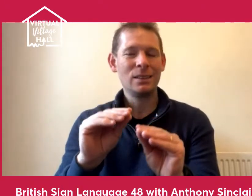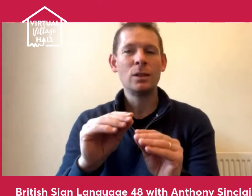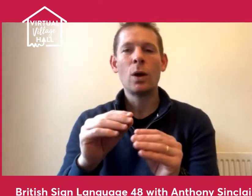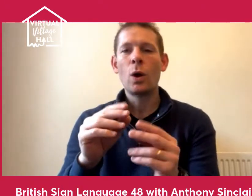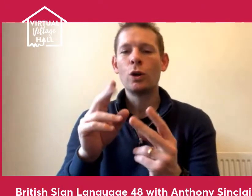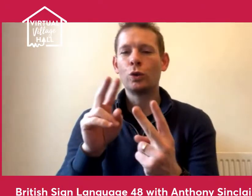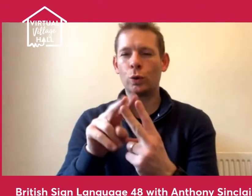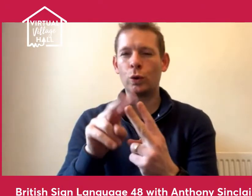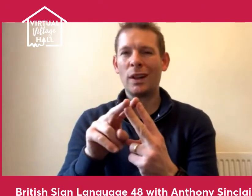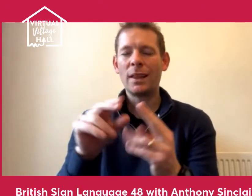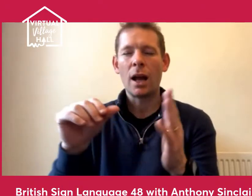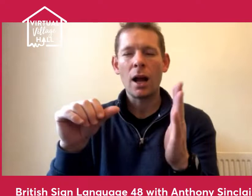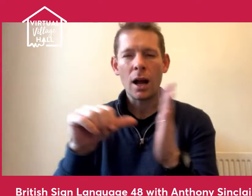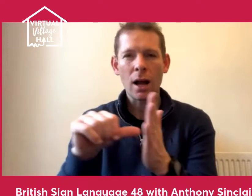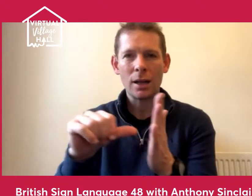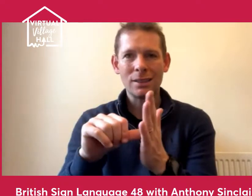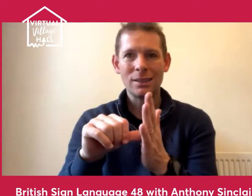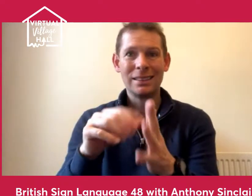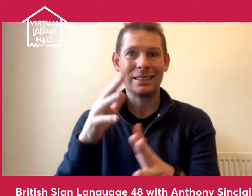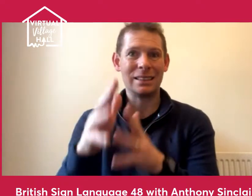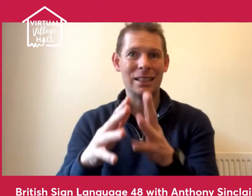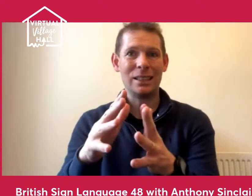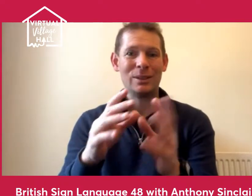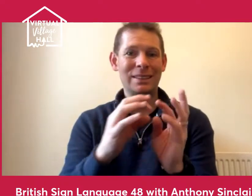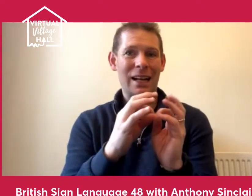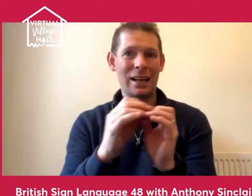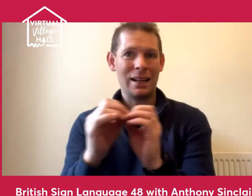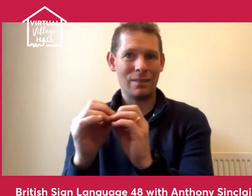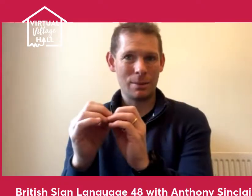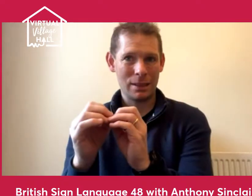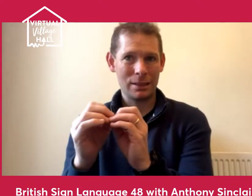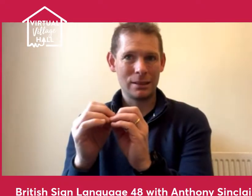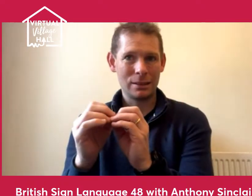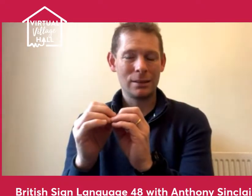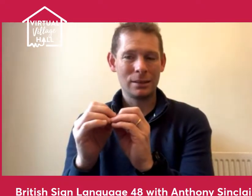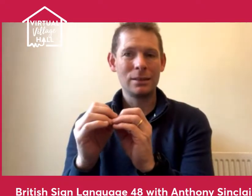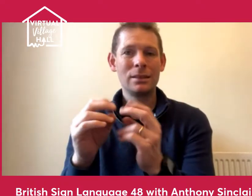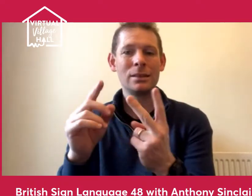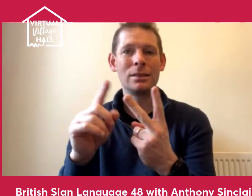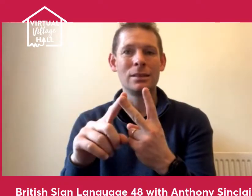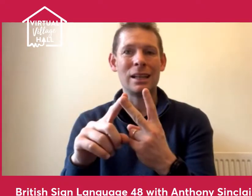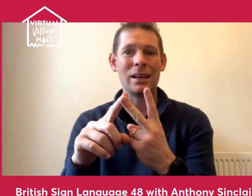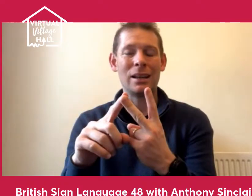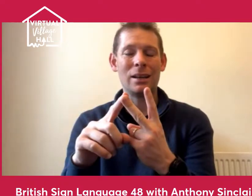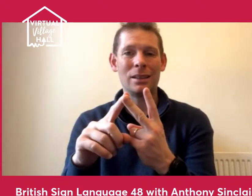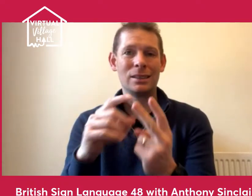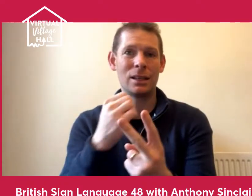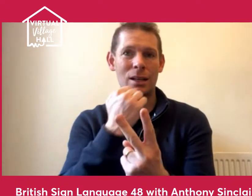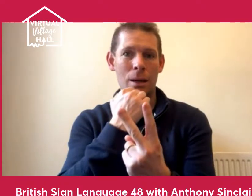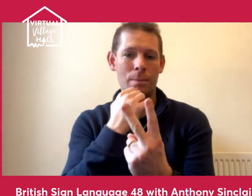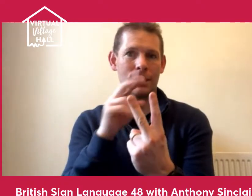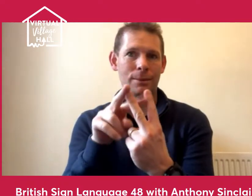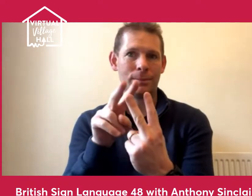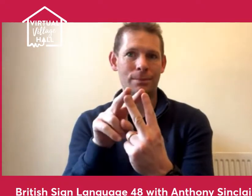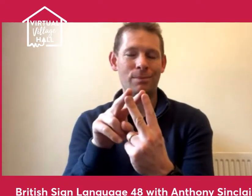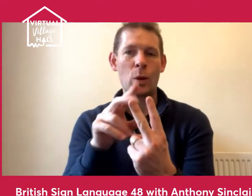So that's why I wanted to teach you the numbers. And the things that are probably the most difficult are the alphabet and the